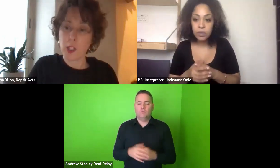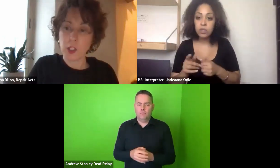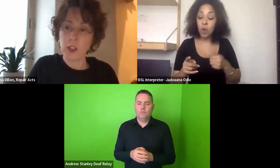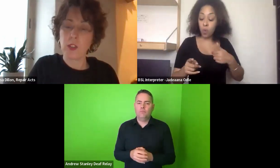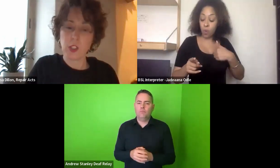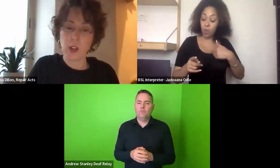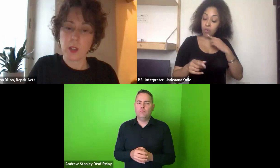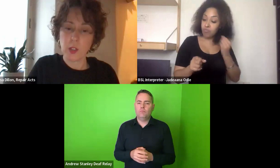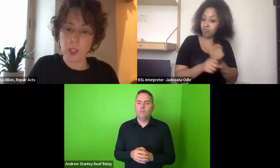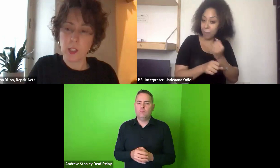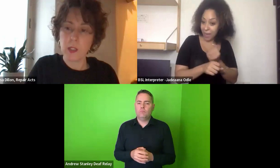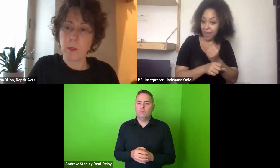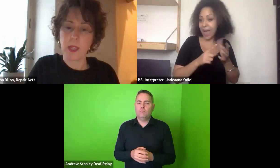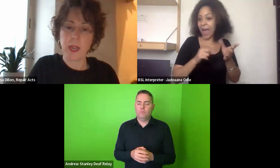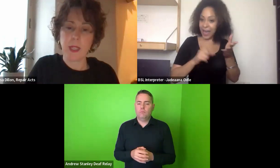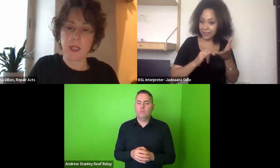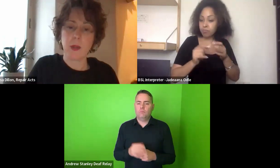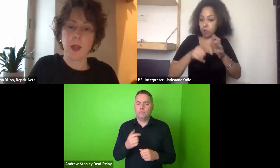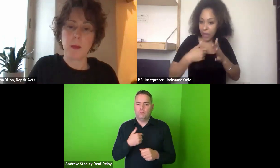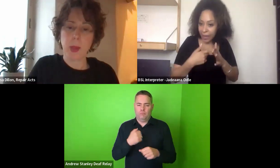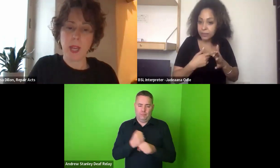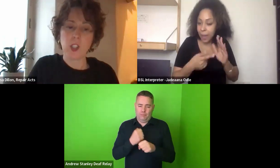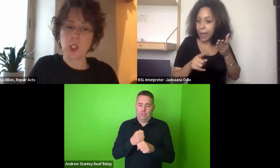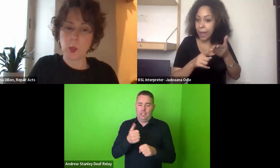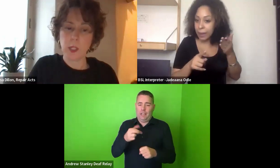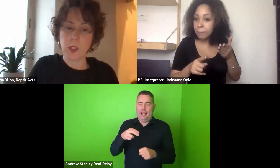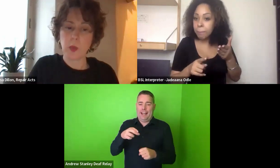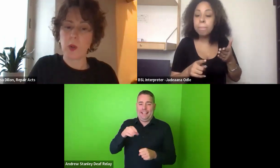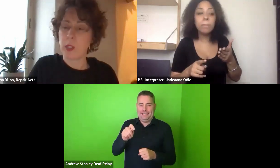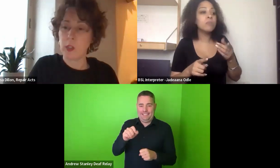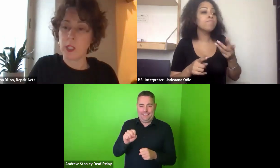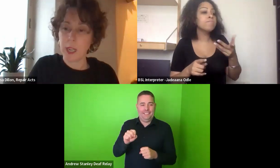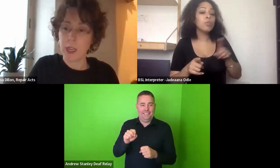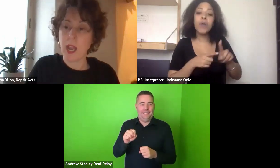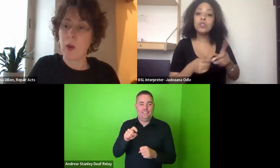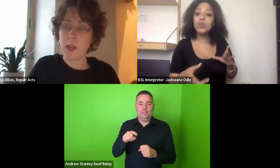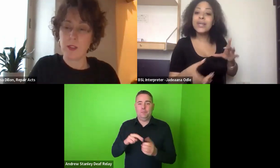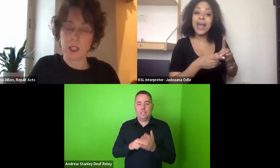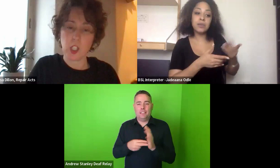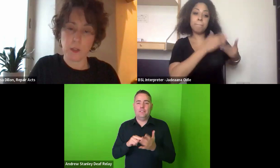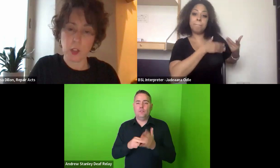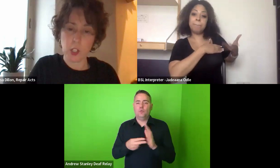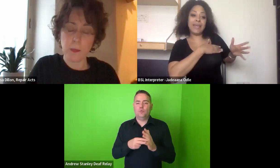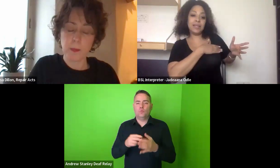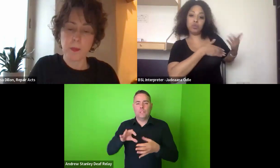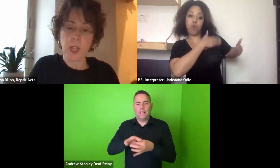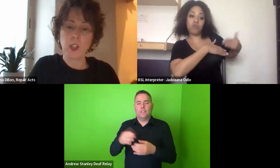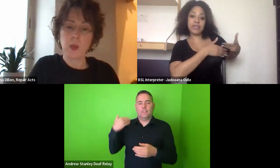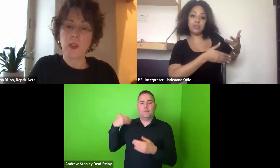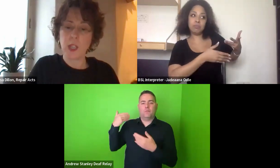to fostering restorative cultures by connecting past stories with what we do today to how we envisage the